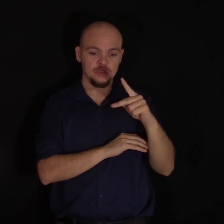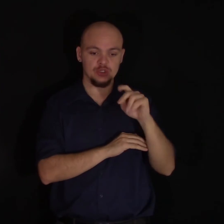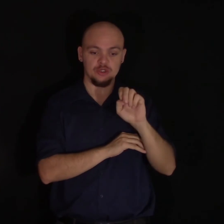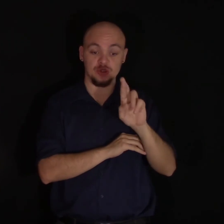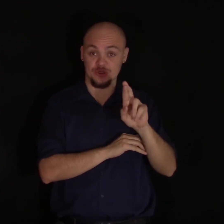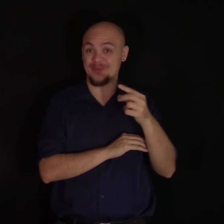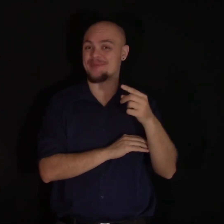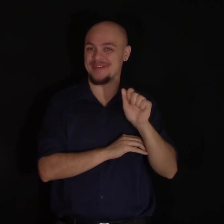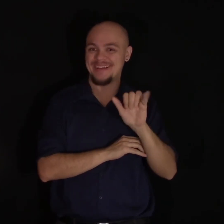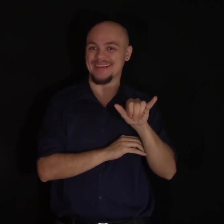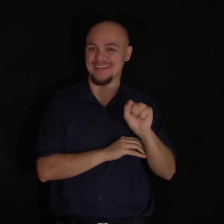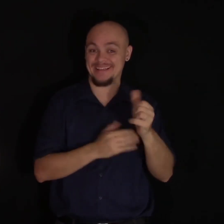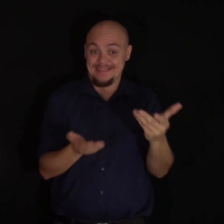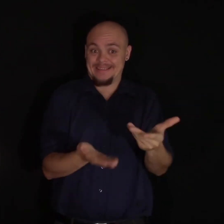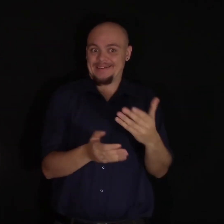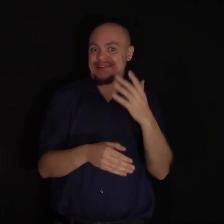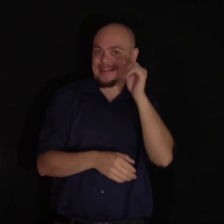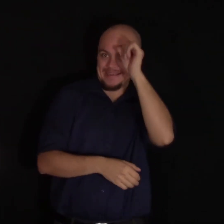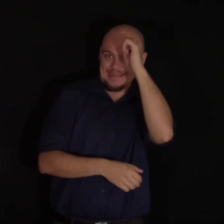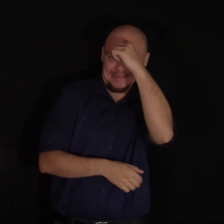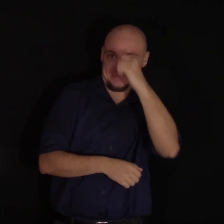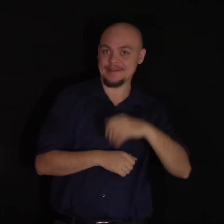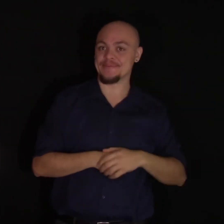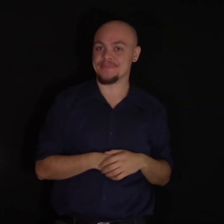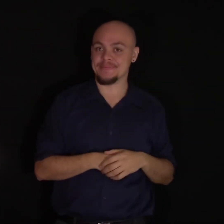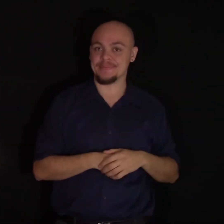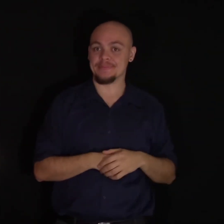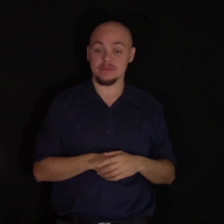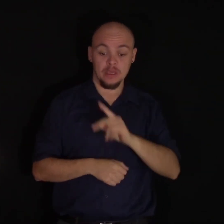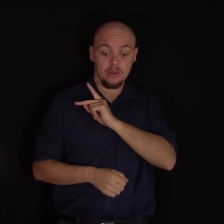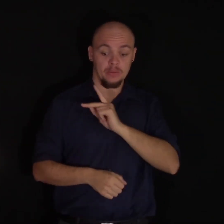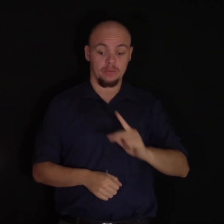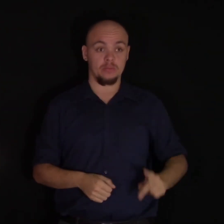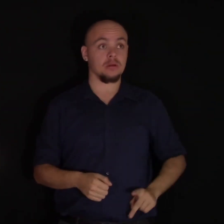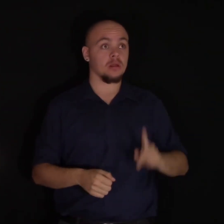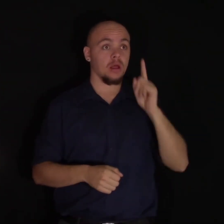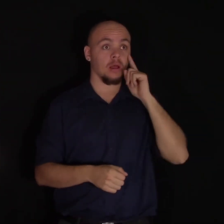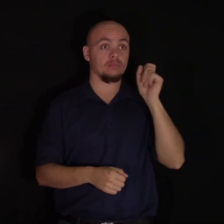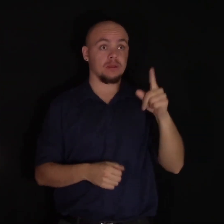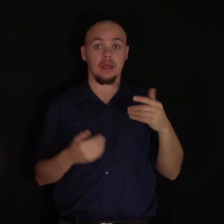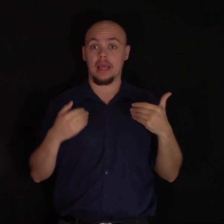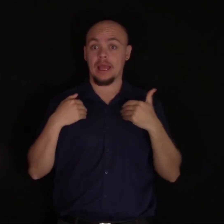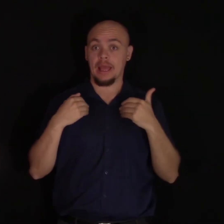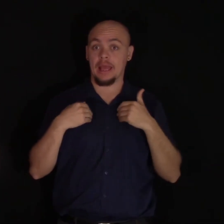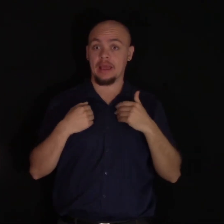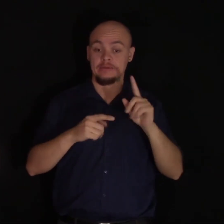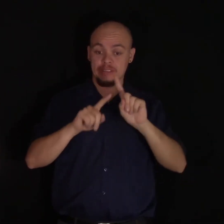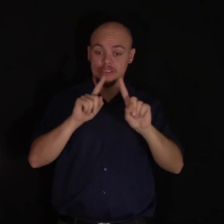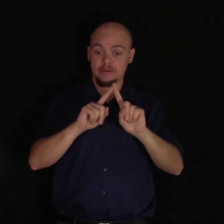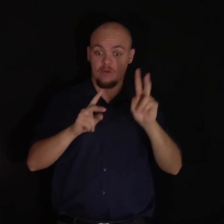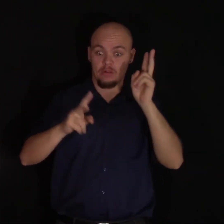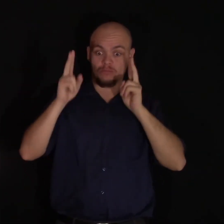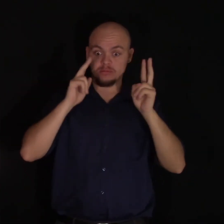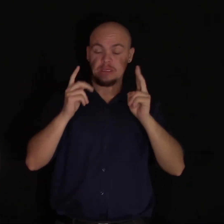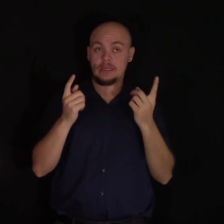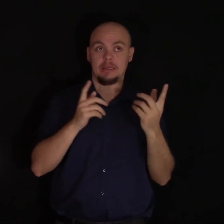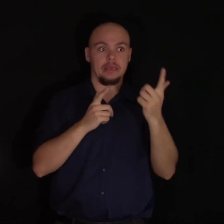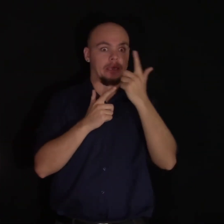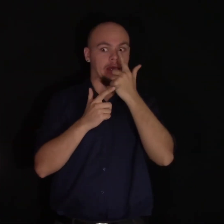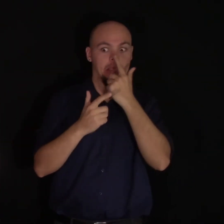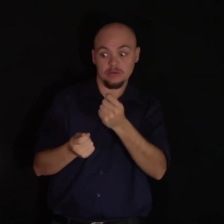India. She recognized Prince Manvendra from television, and soon I had an audience of other hairdressers interested in meeting me.